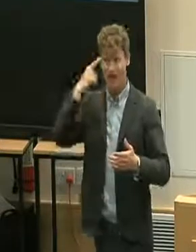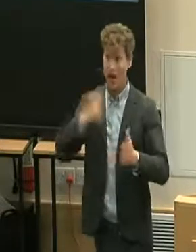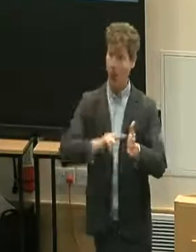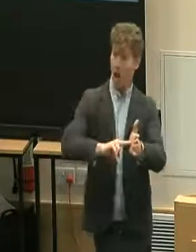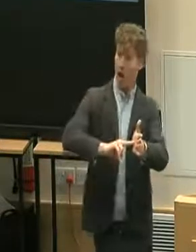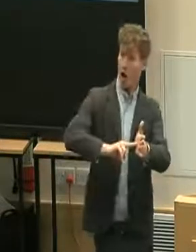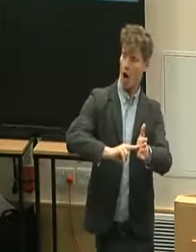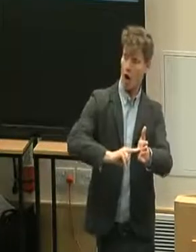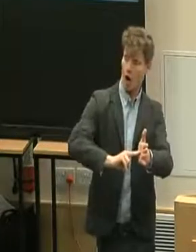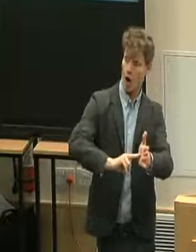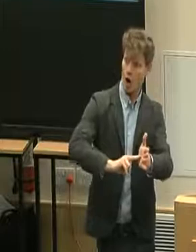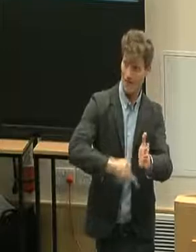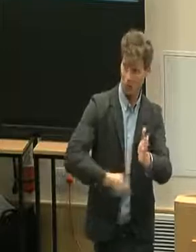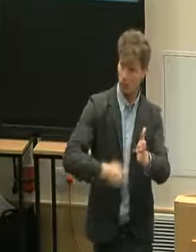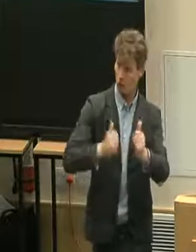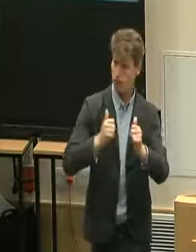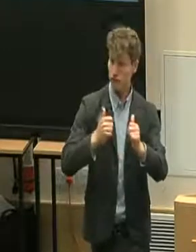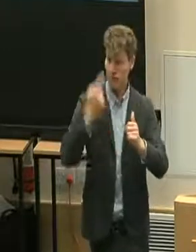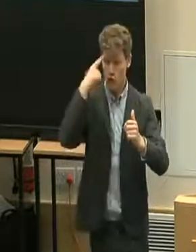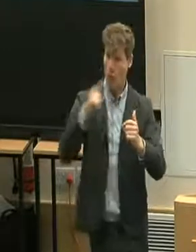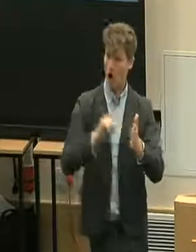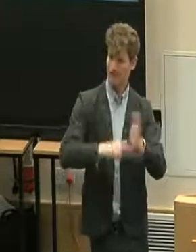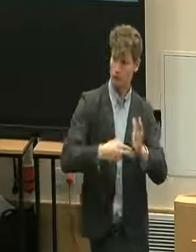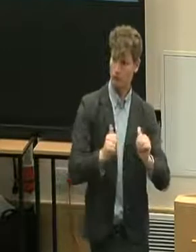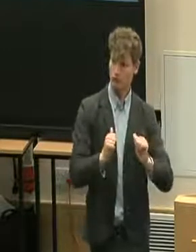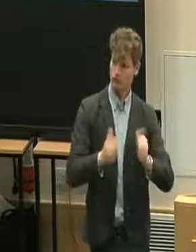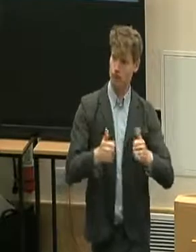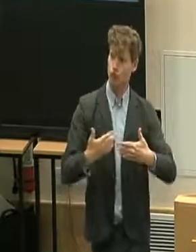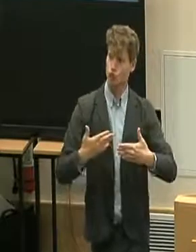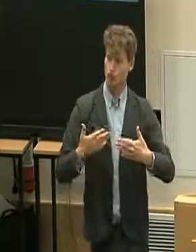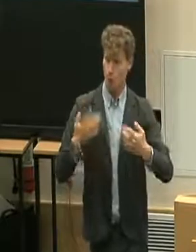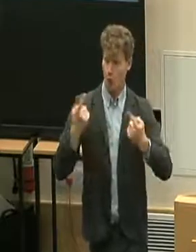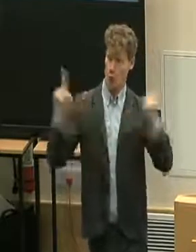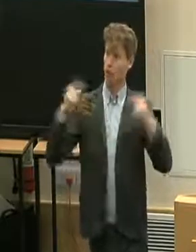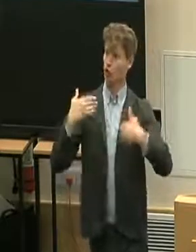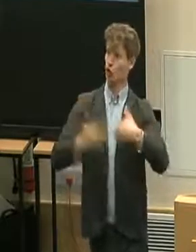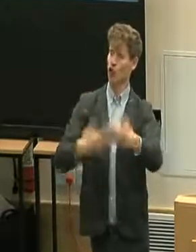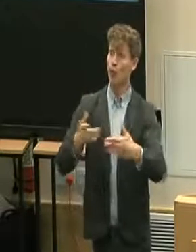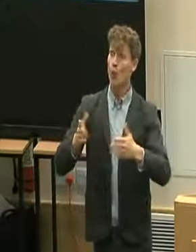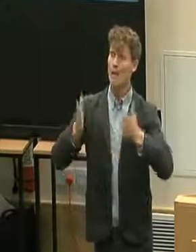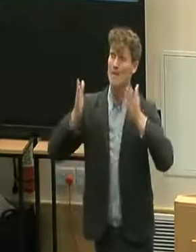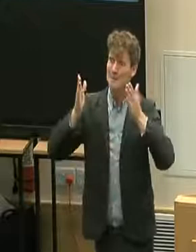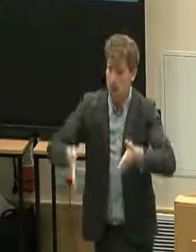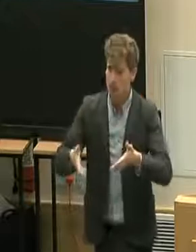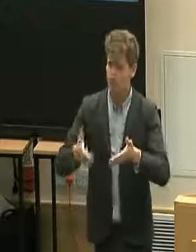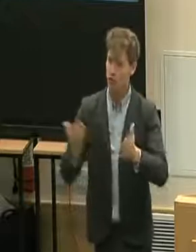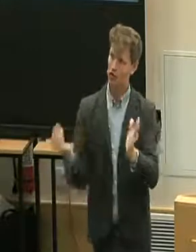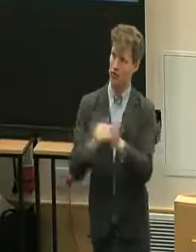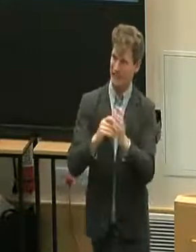the language in Article 5 is sufficient, and I know equality of opportunity is insufficient.